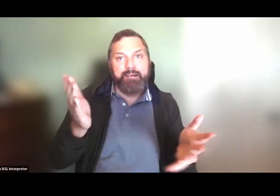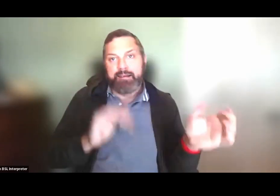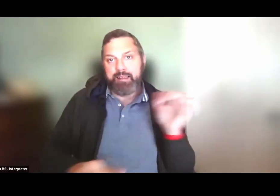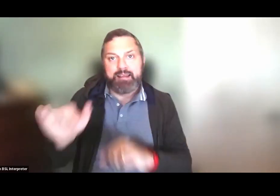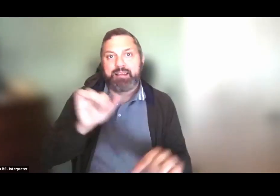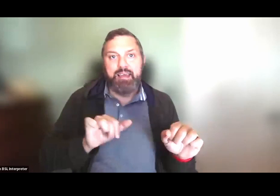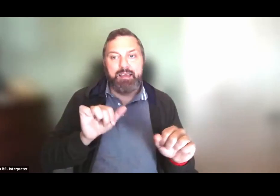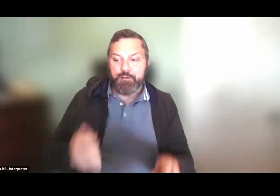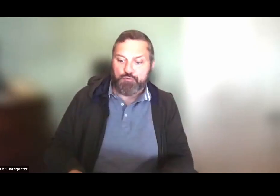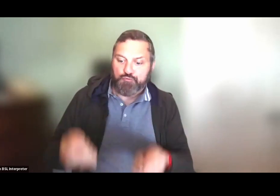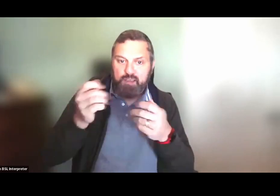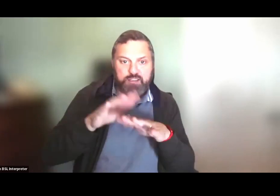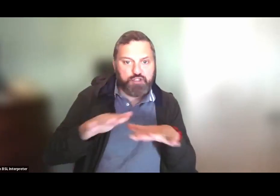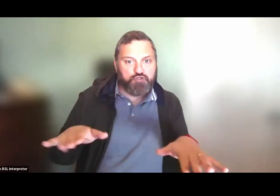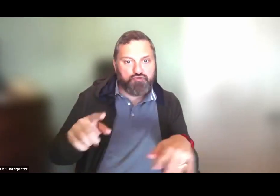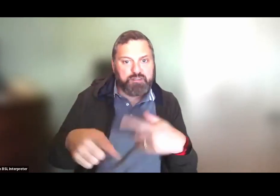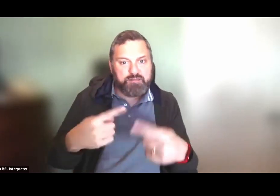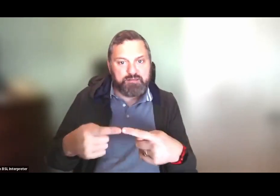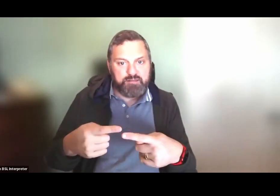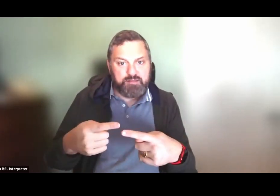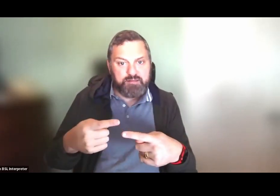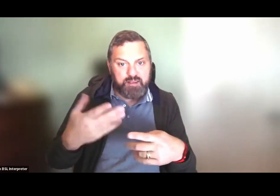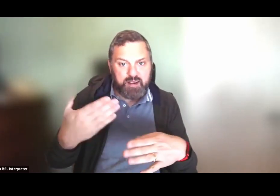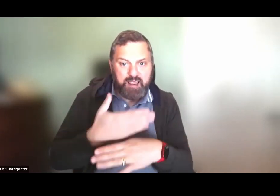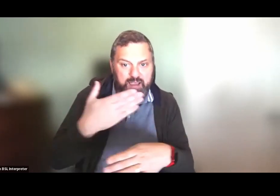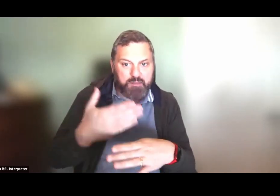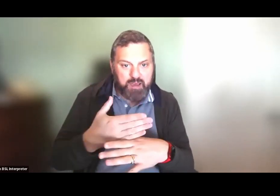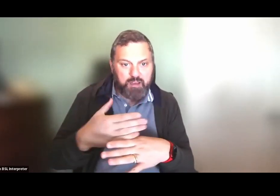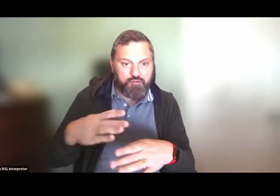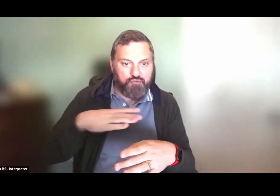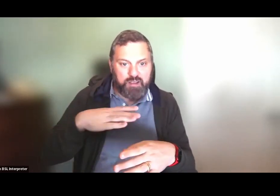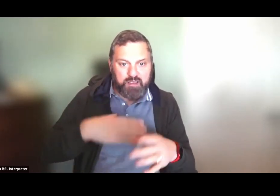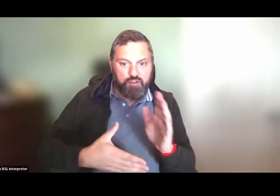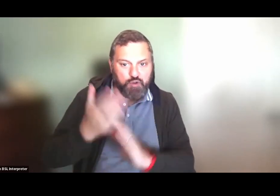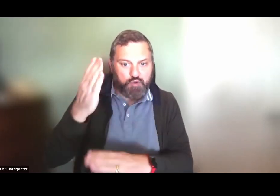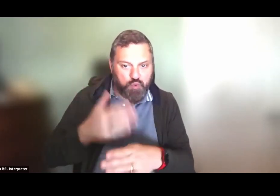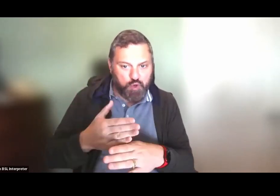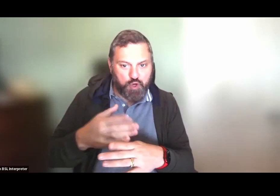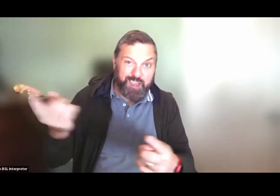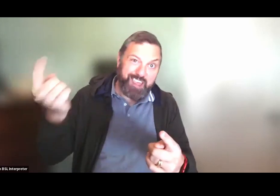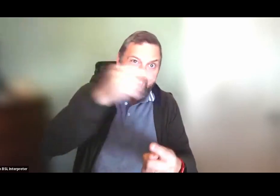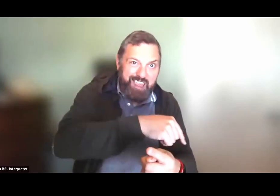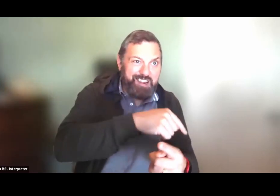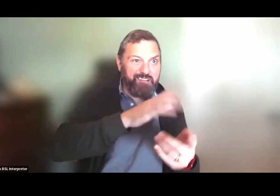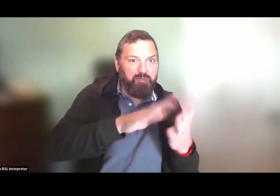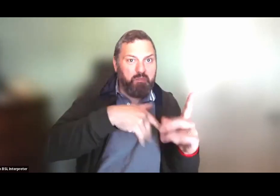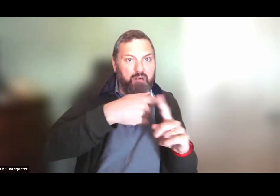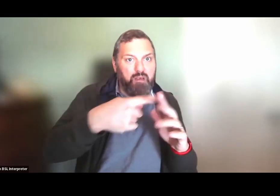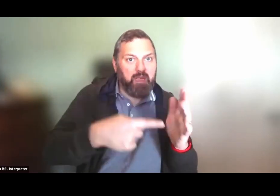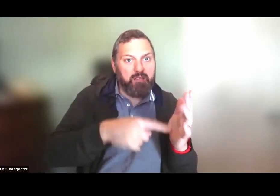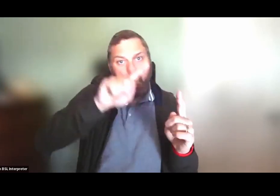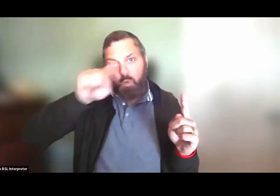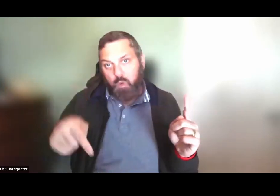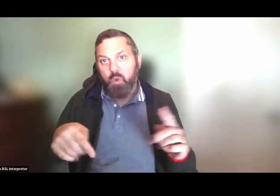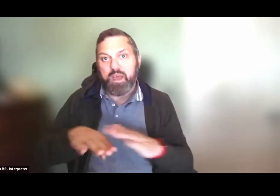next generation of kids, getting labor fresh and ready for work every day to go to work in the market or the state,